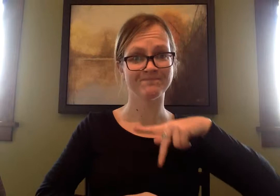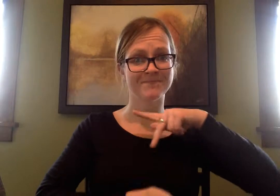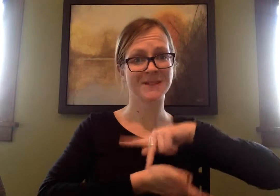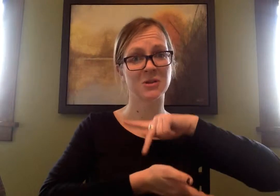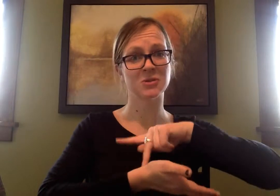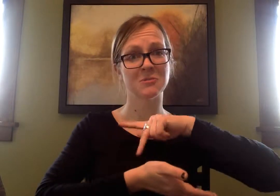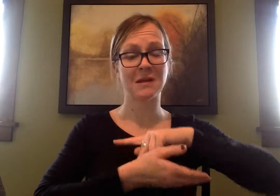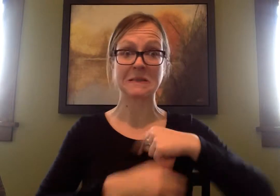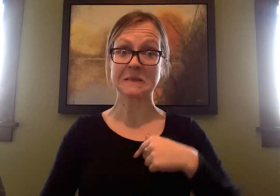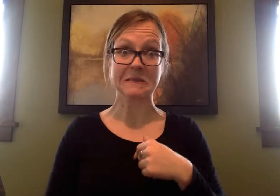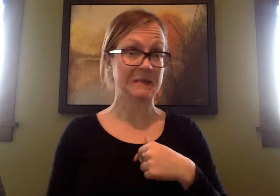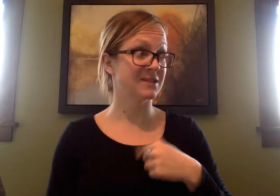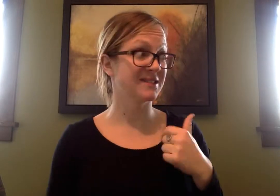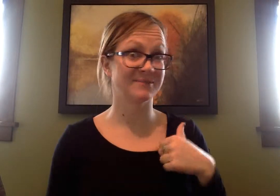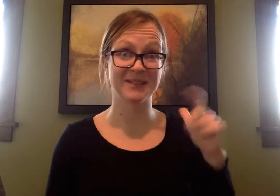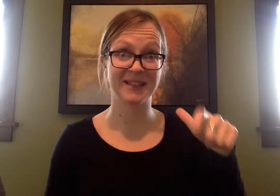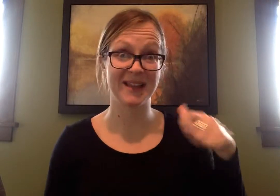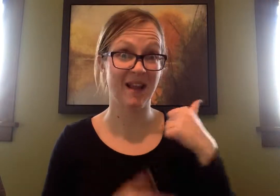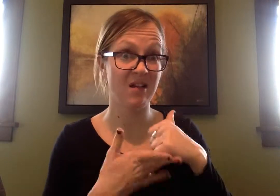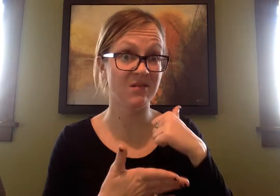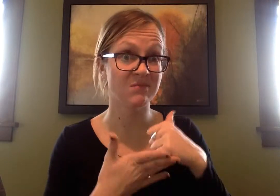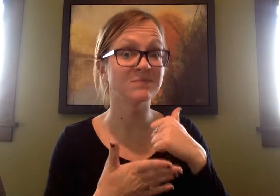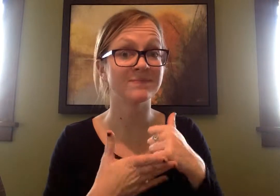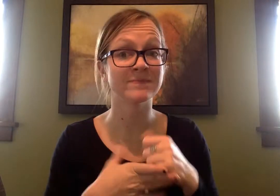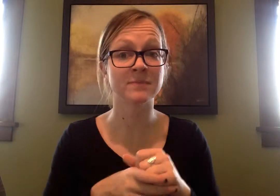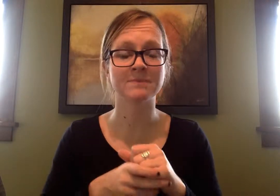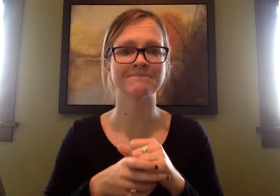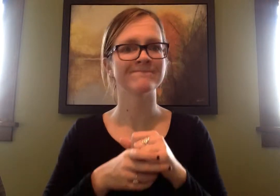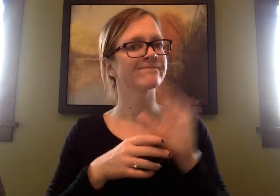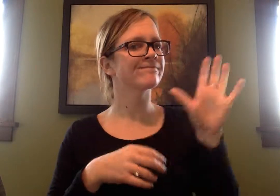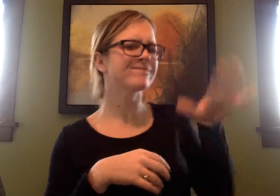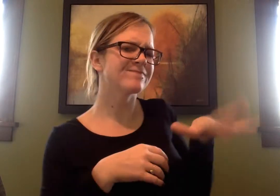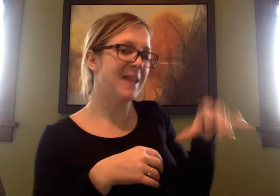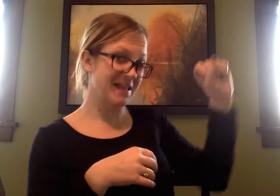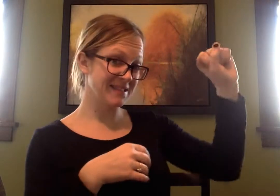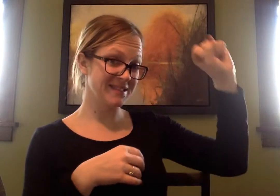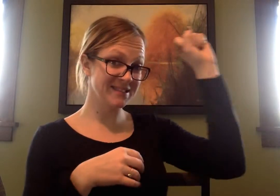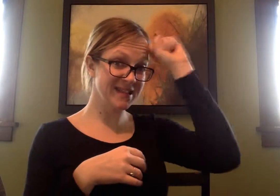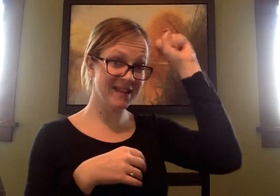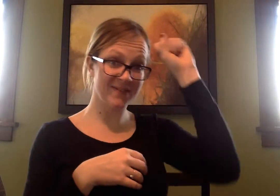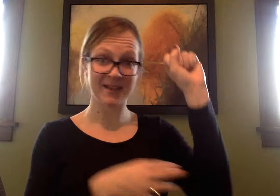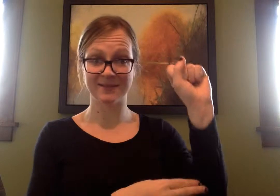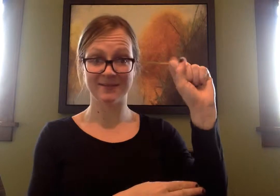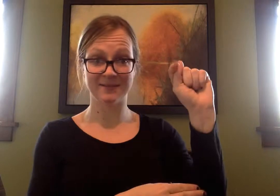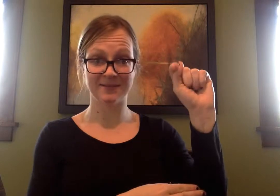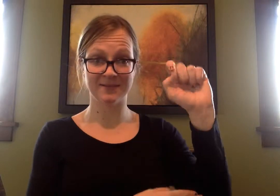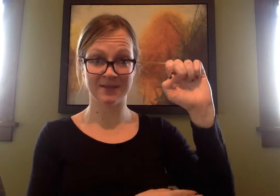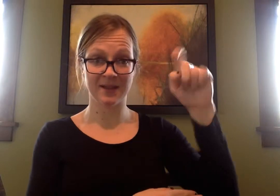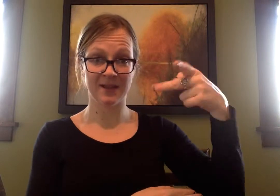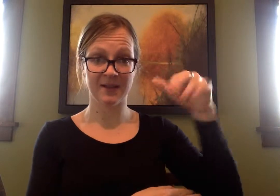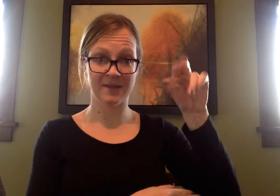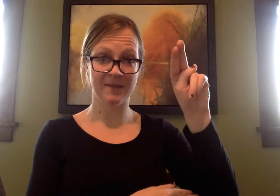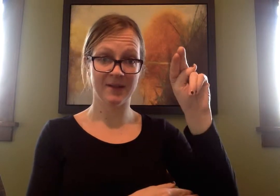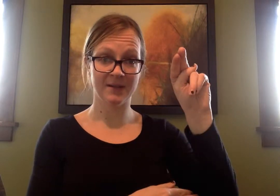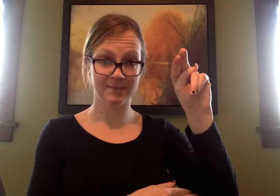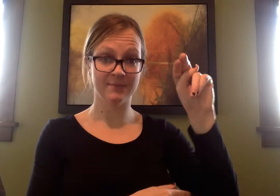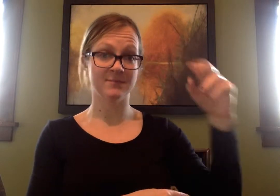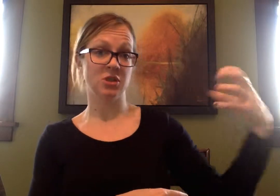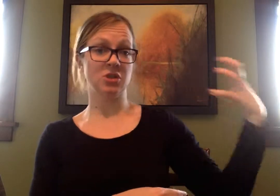Dr. Paula knew she would need help. She asked the chief animal caretaker, Stephen Twee, to come along with